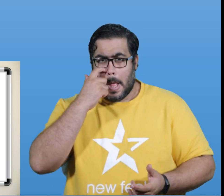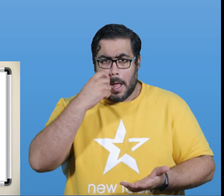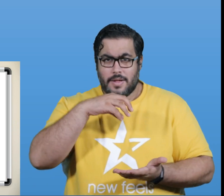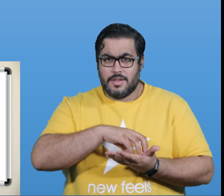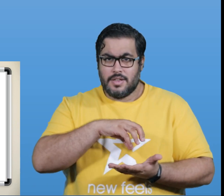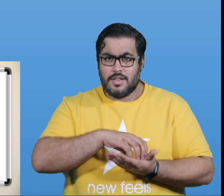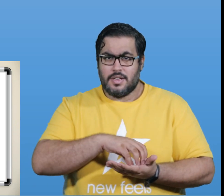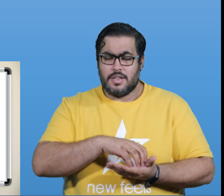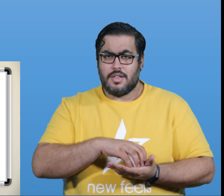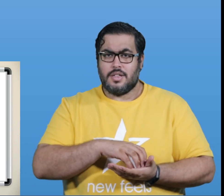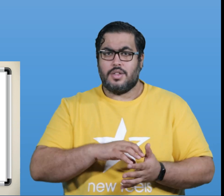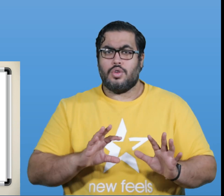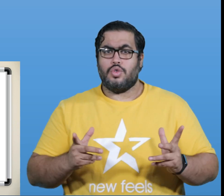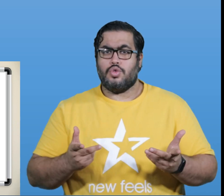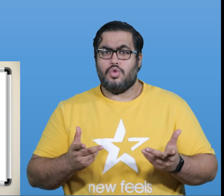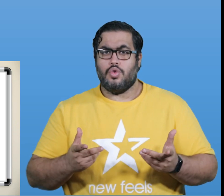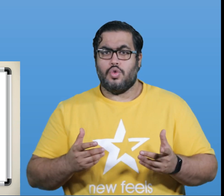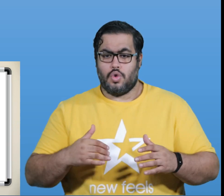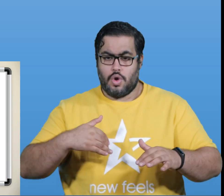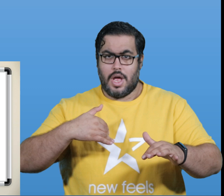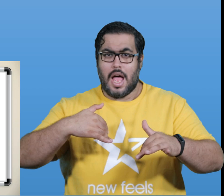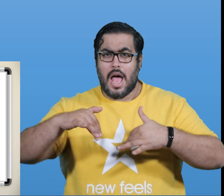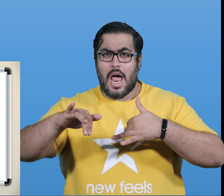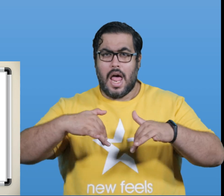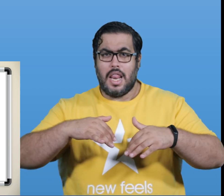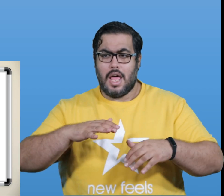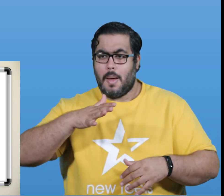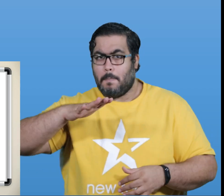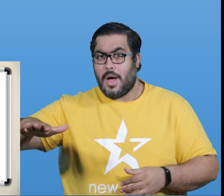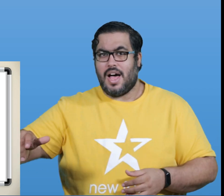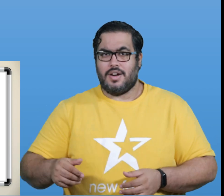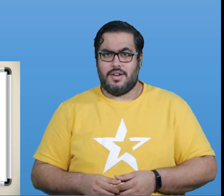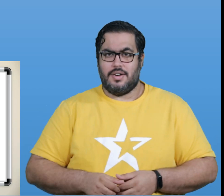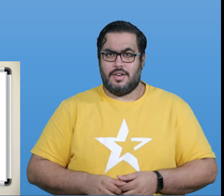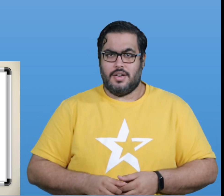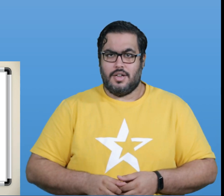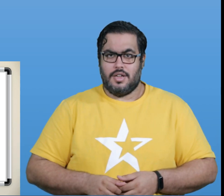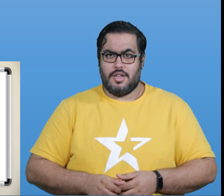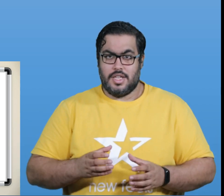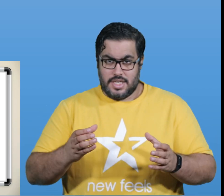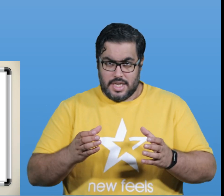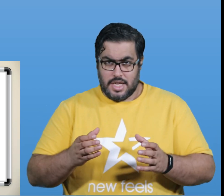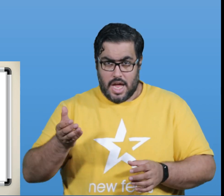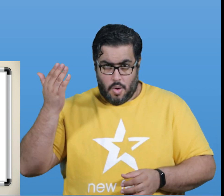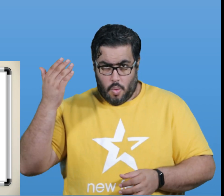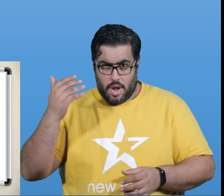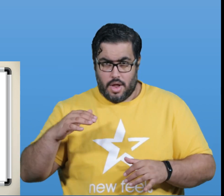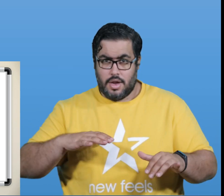as a crossing point on the river. So the city grew up blank as